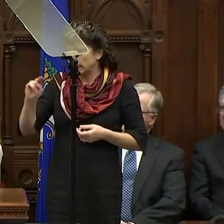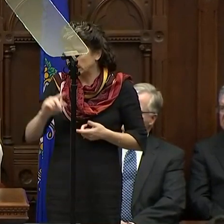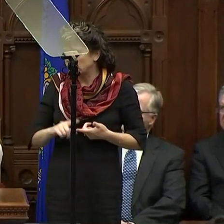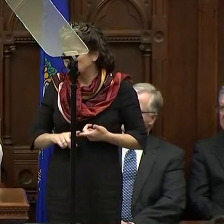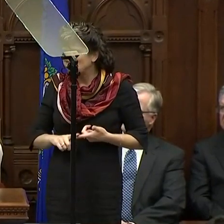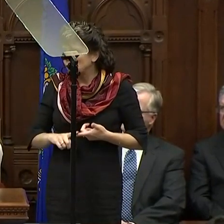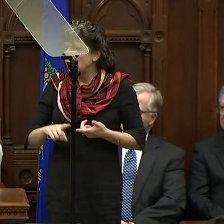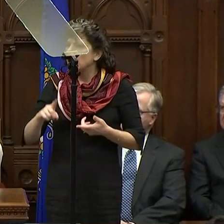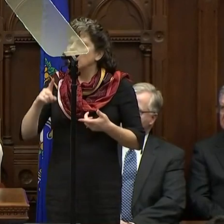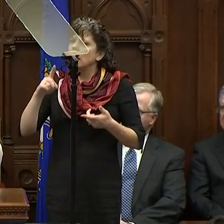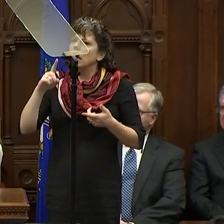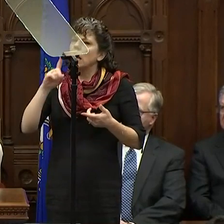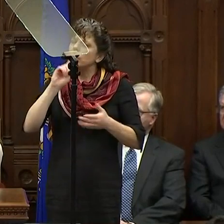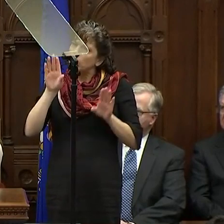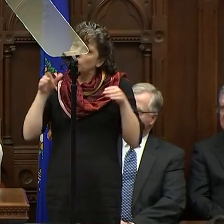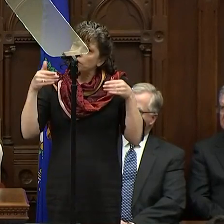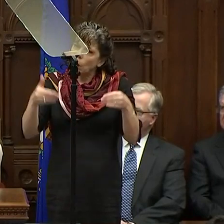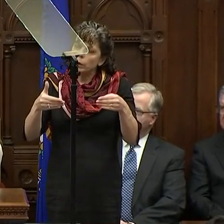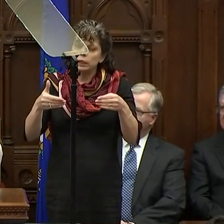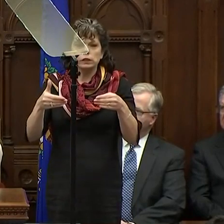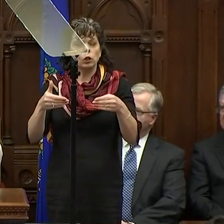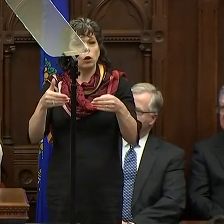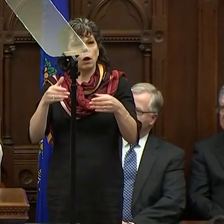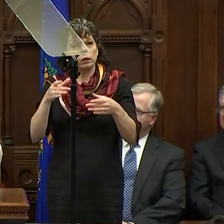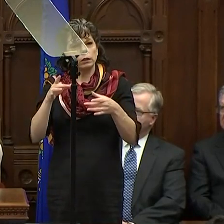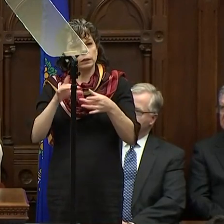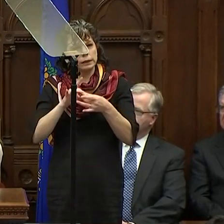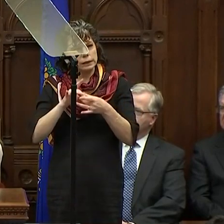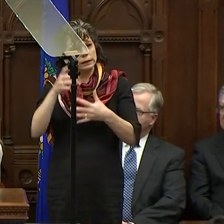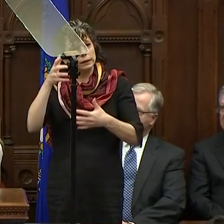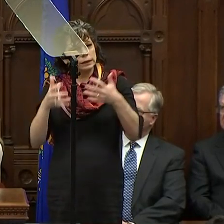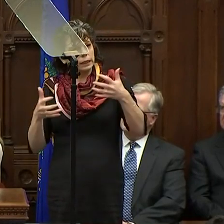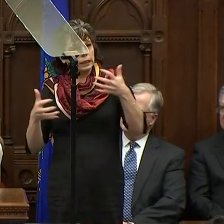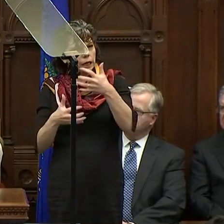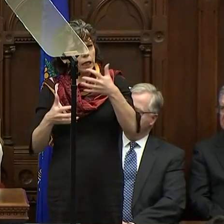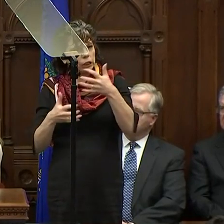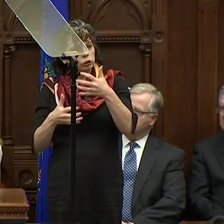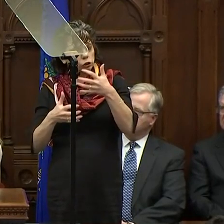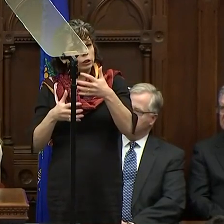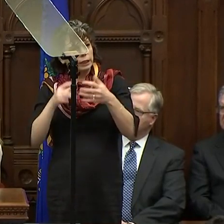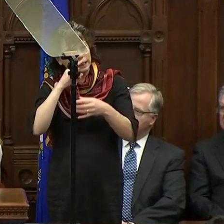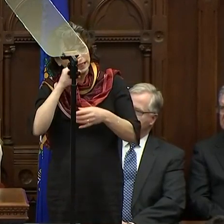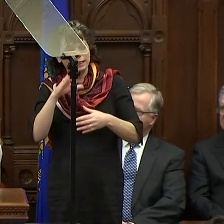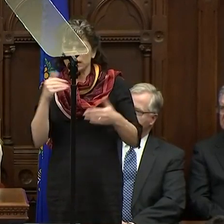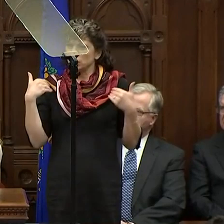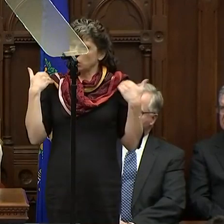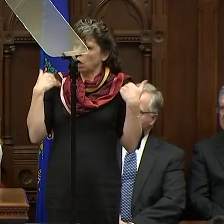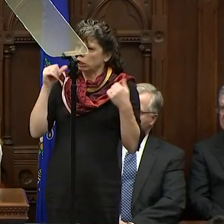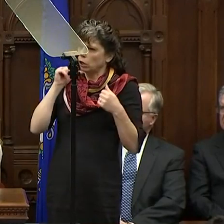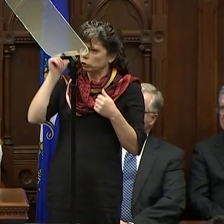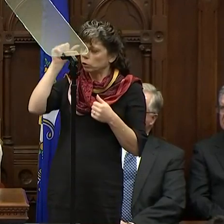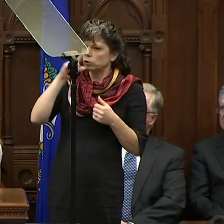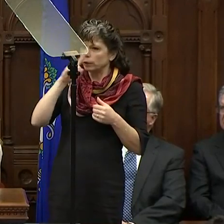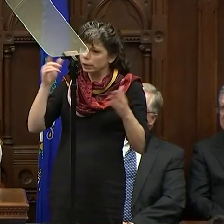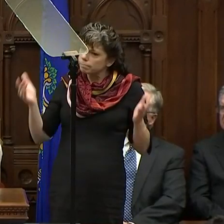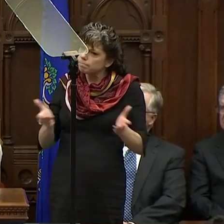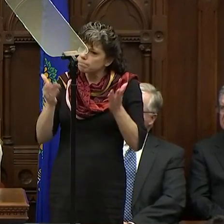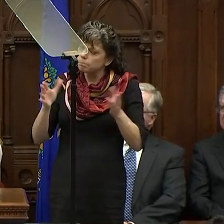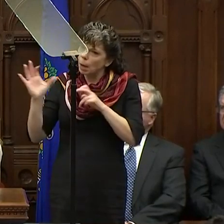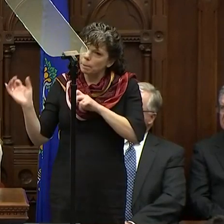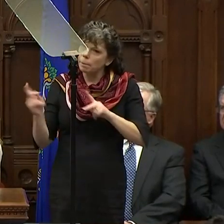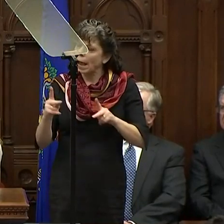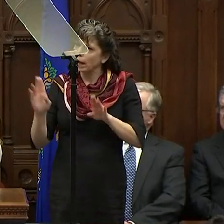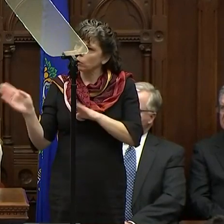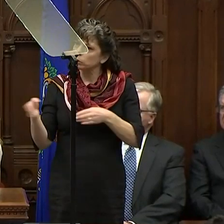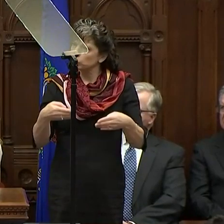on disengaged and disconnected kids and young adults, doing everything we can to keep them back on track. We can't